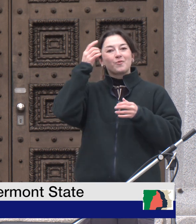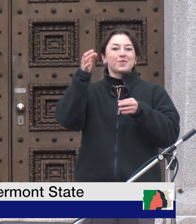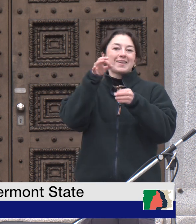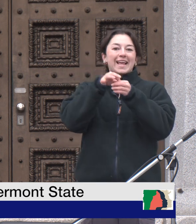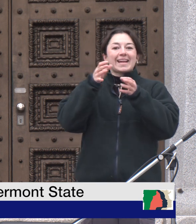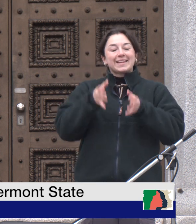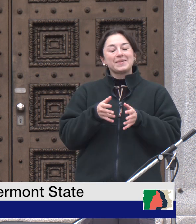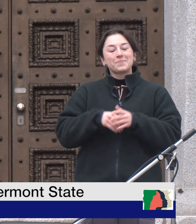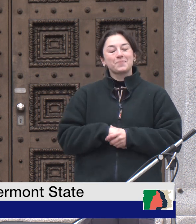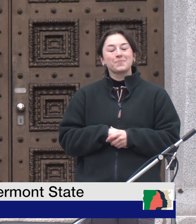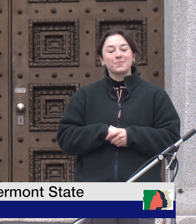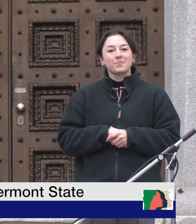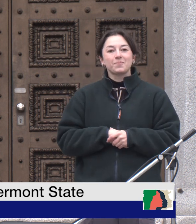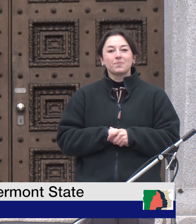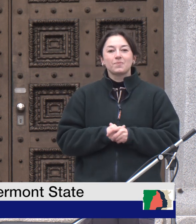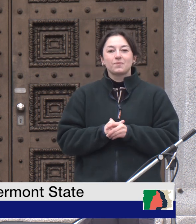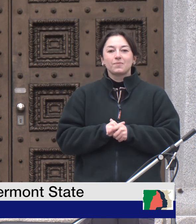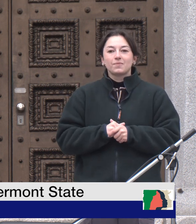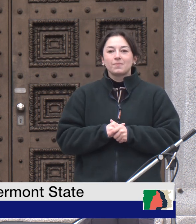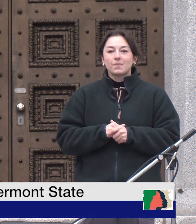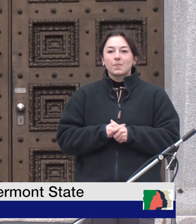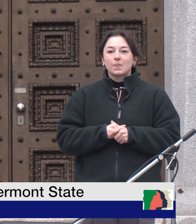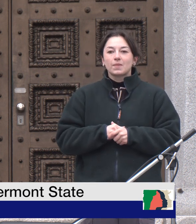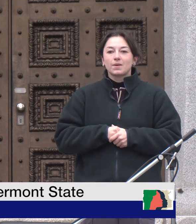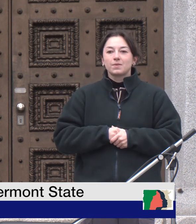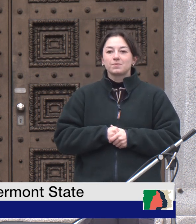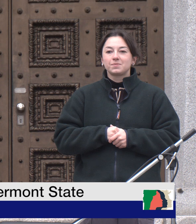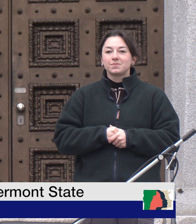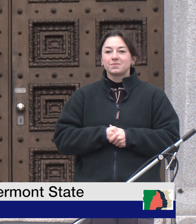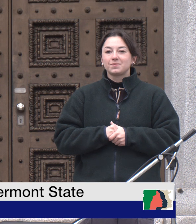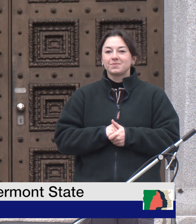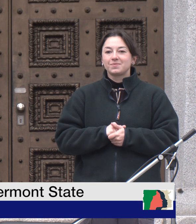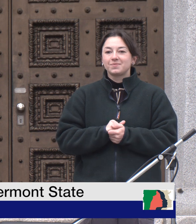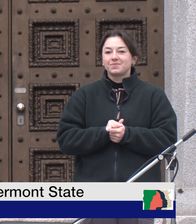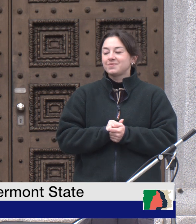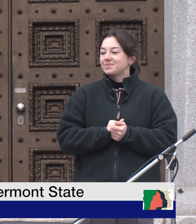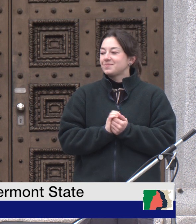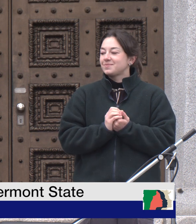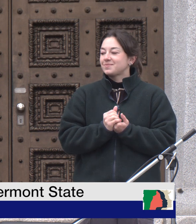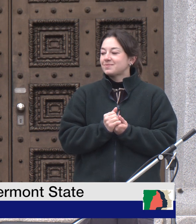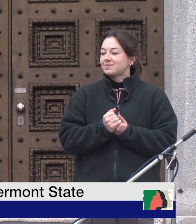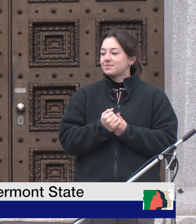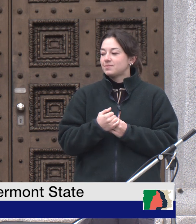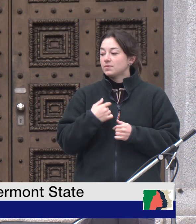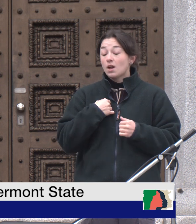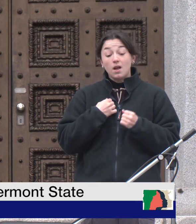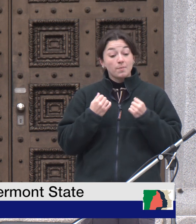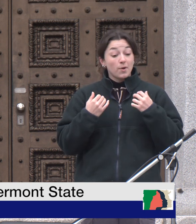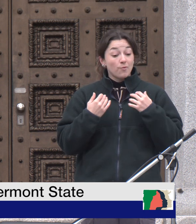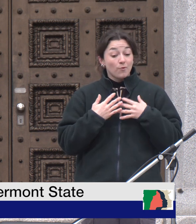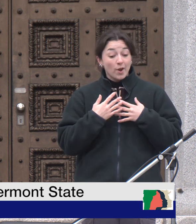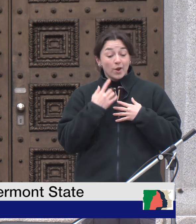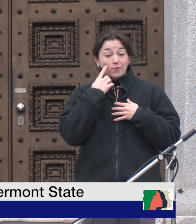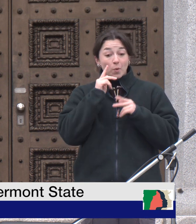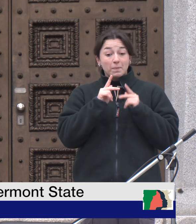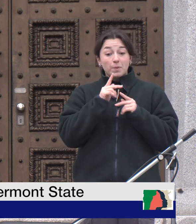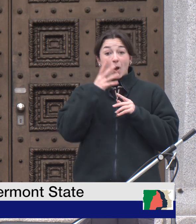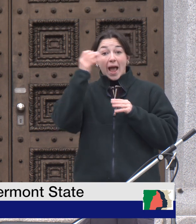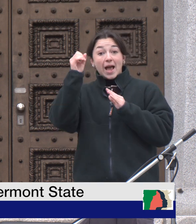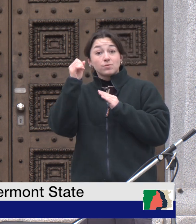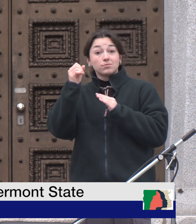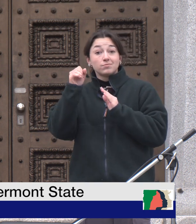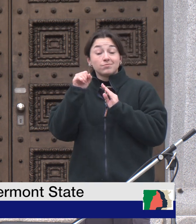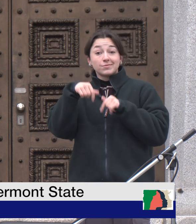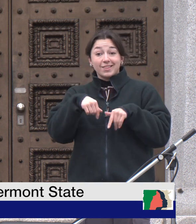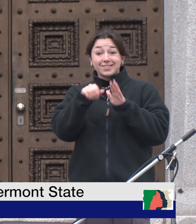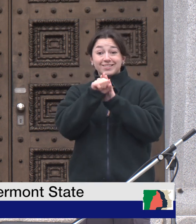I am a afraid for people who are not in Vermont and for those who